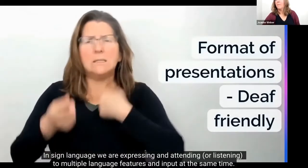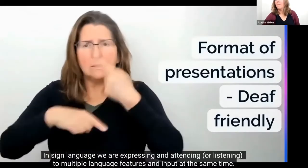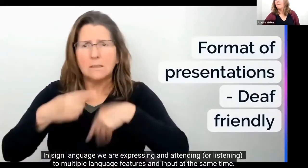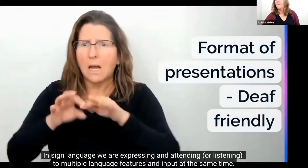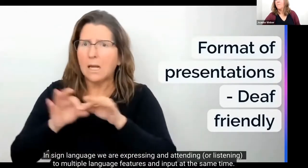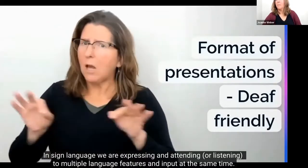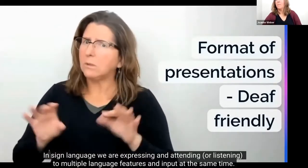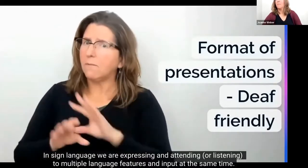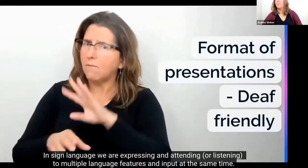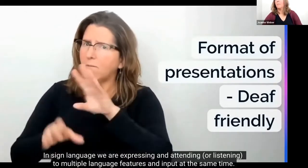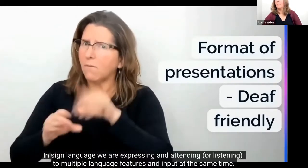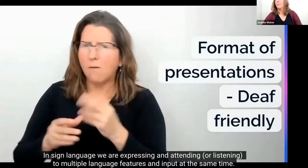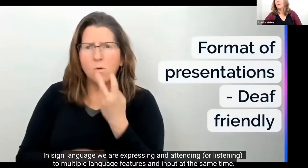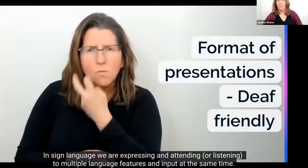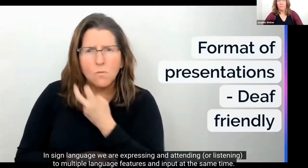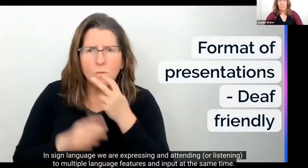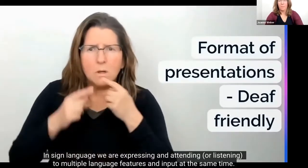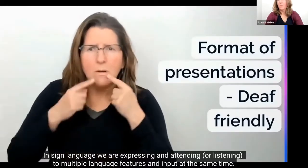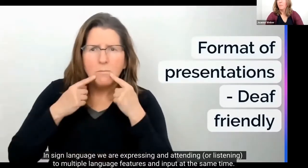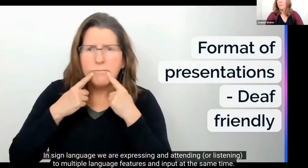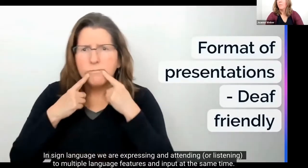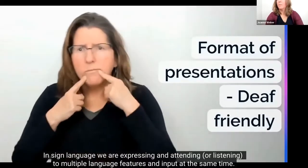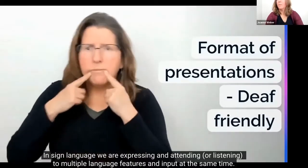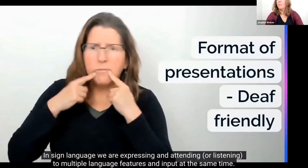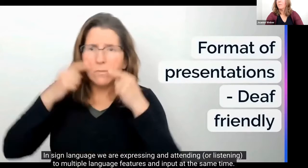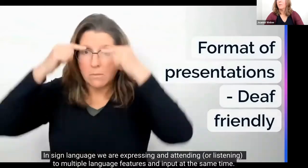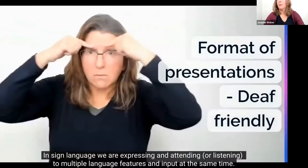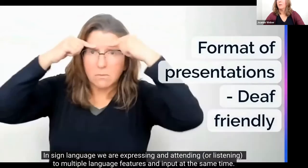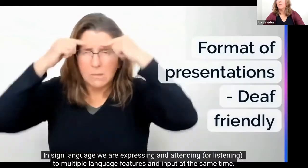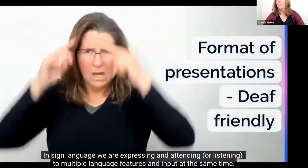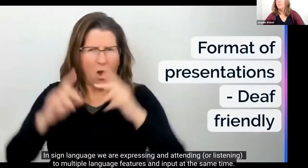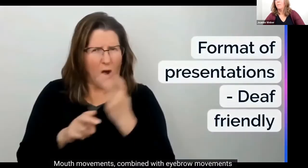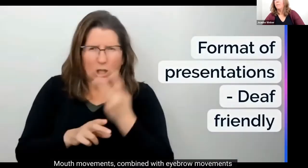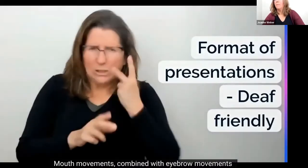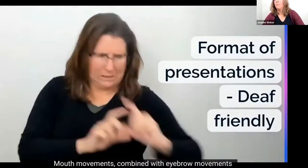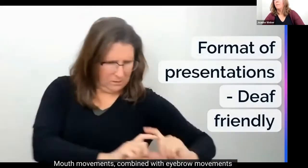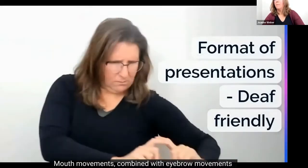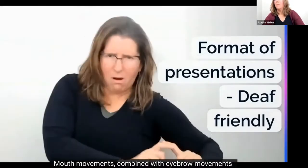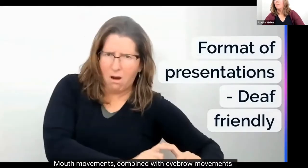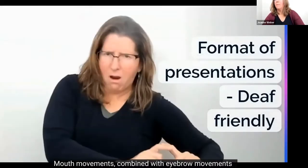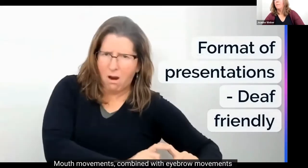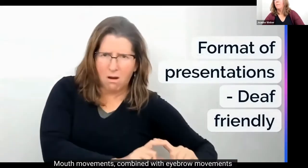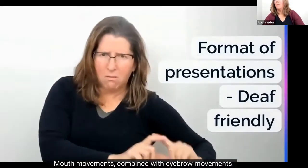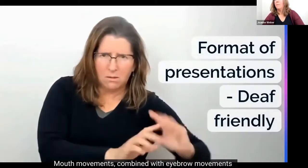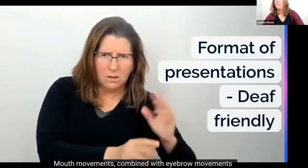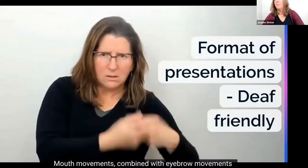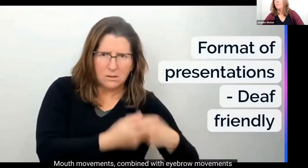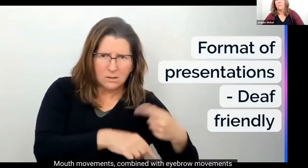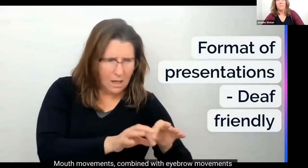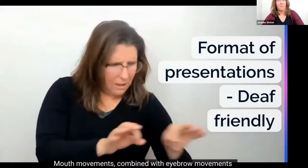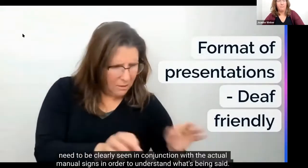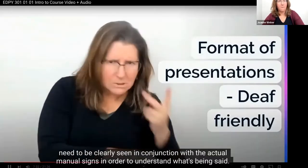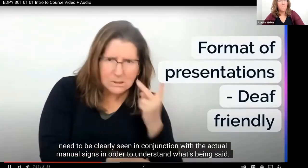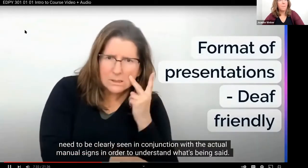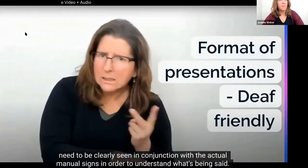or listening to multiple language features and input at the same time. Mouth movements combined with eyebrow